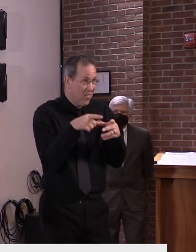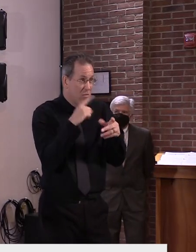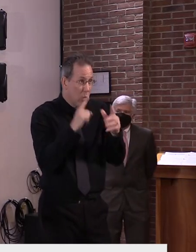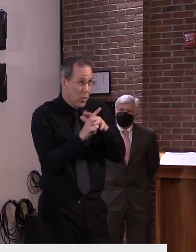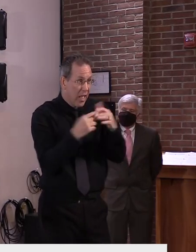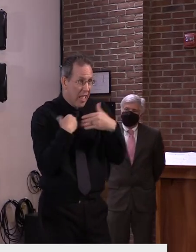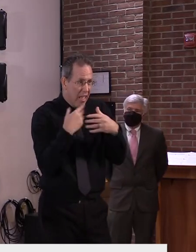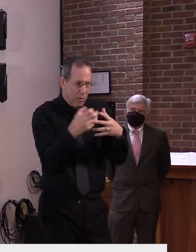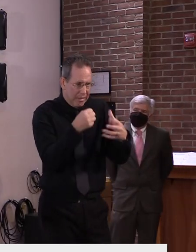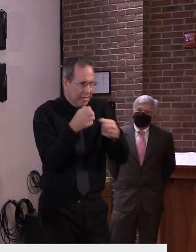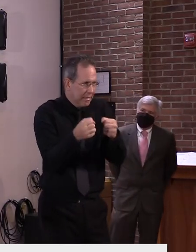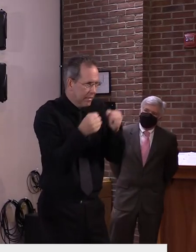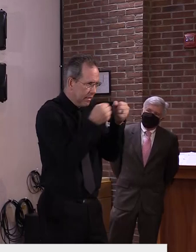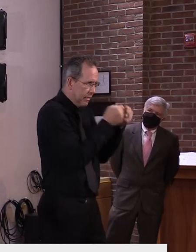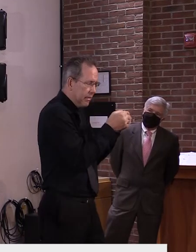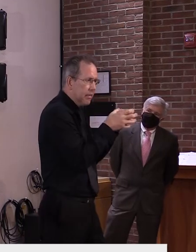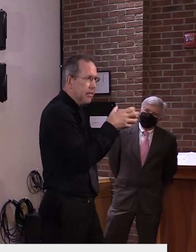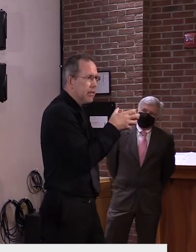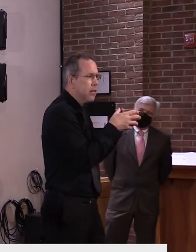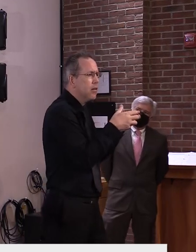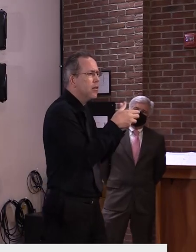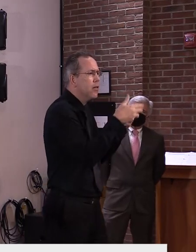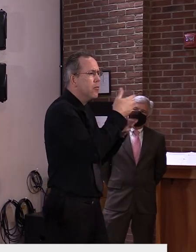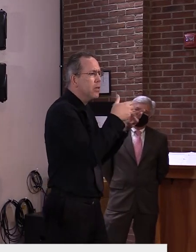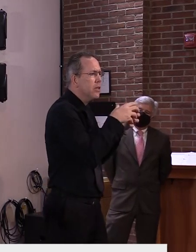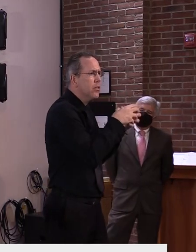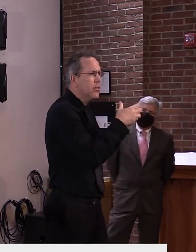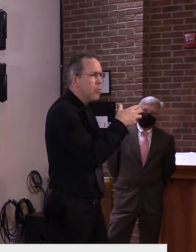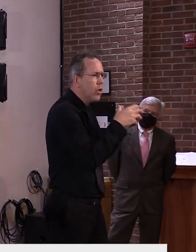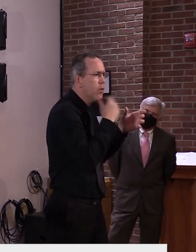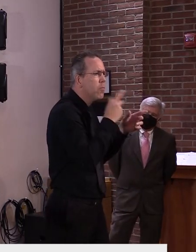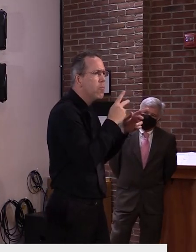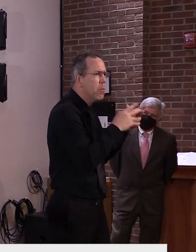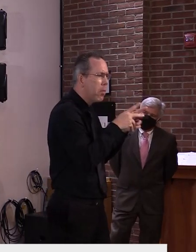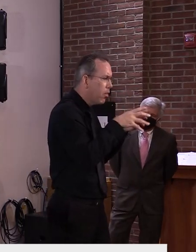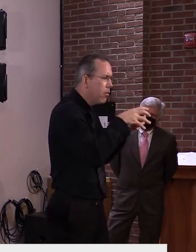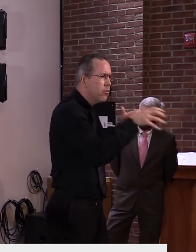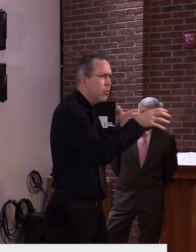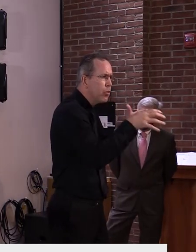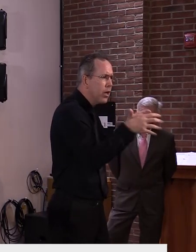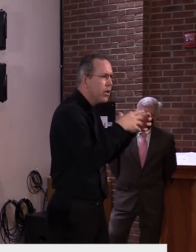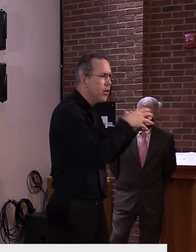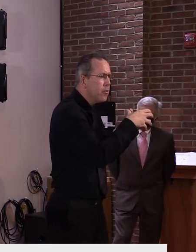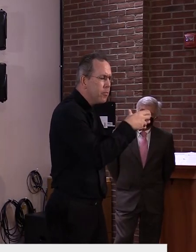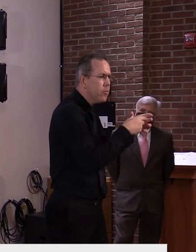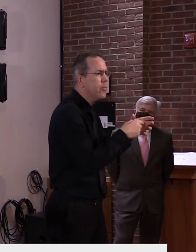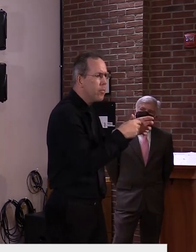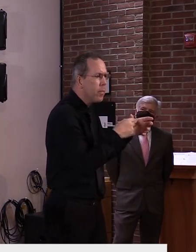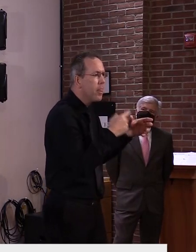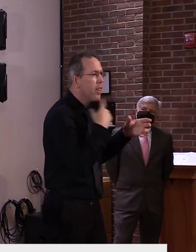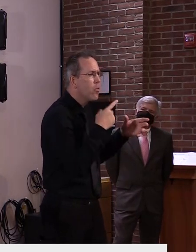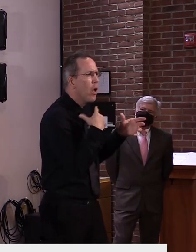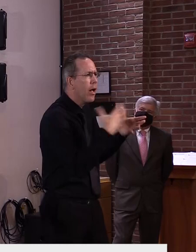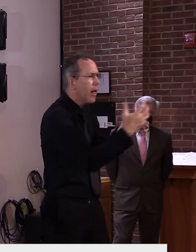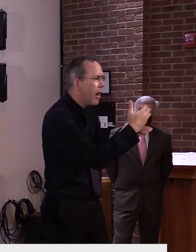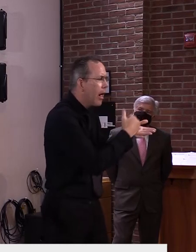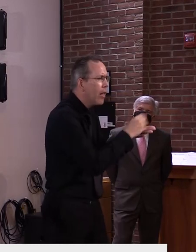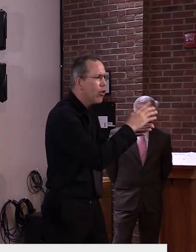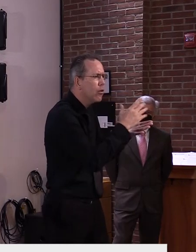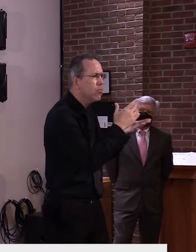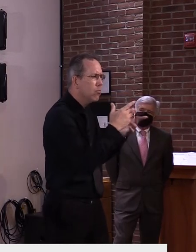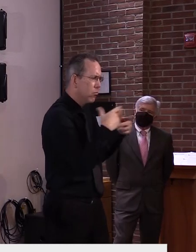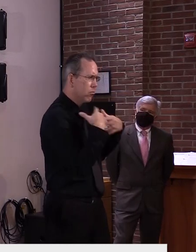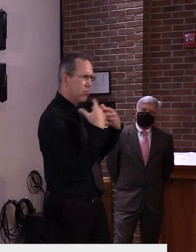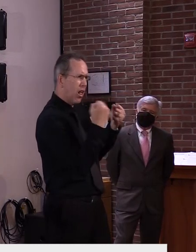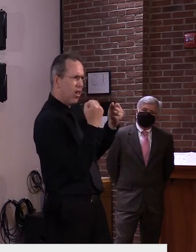of those. So say the lab does 1,000 tests a day, you might decide, well, I'm gonna divide them into groups of